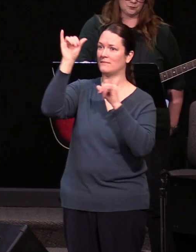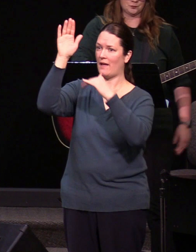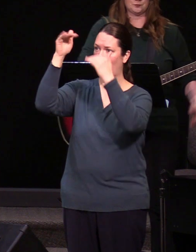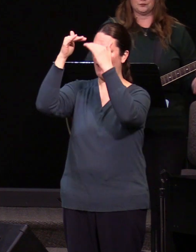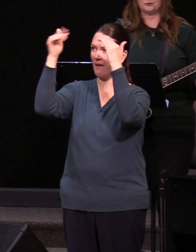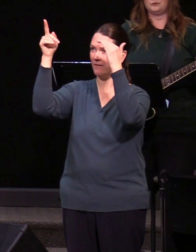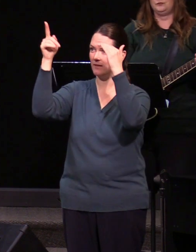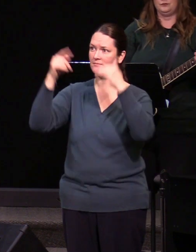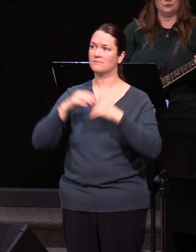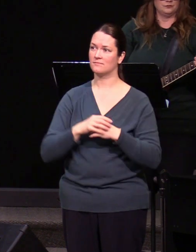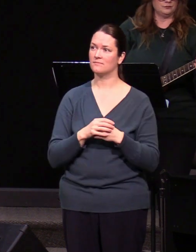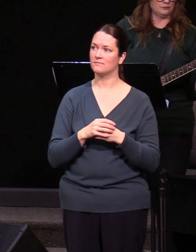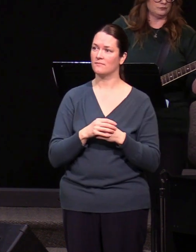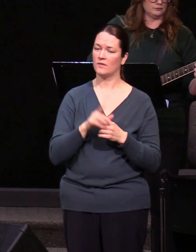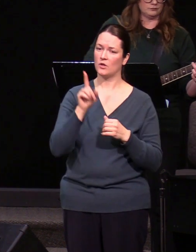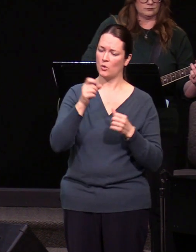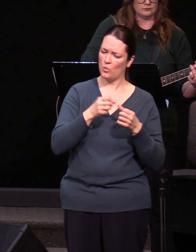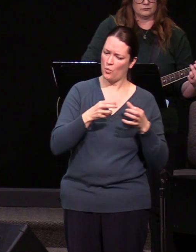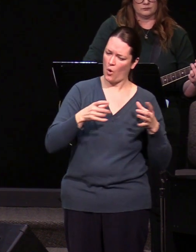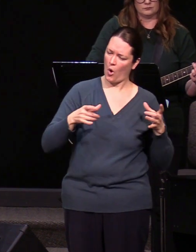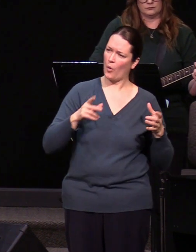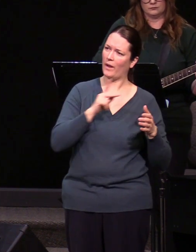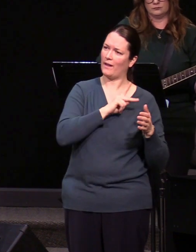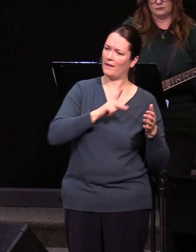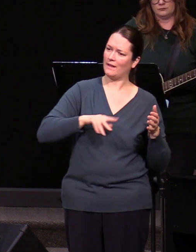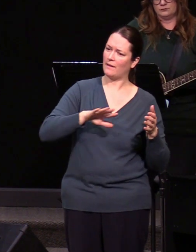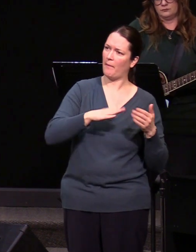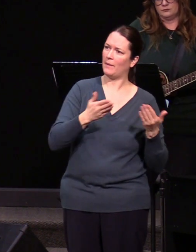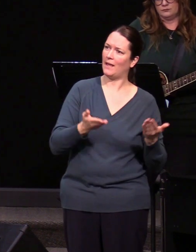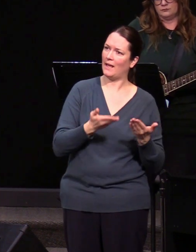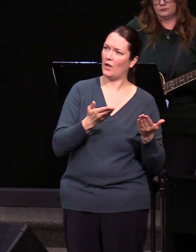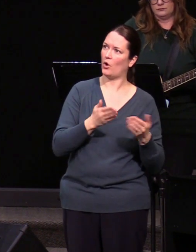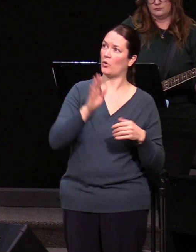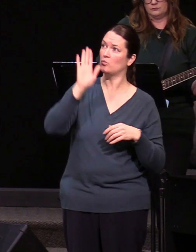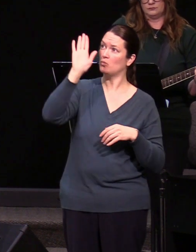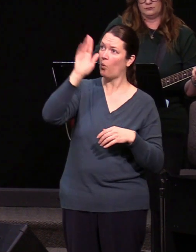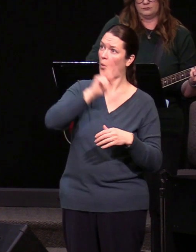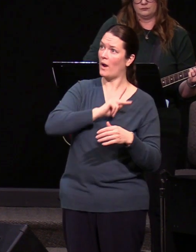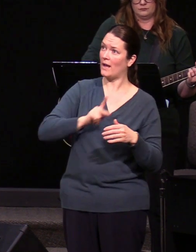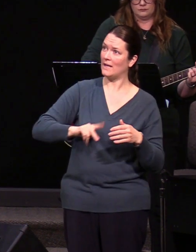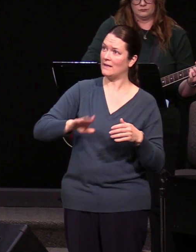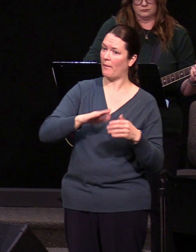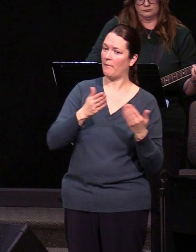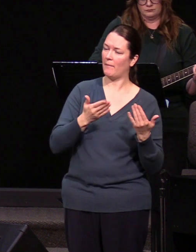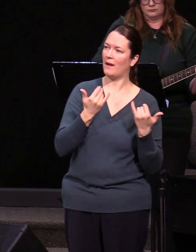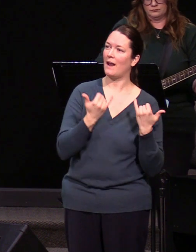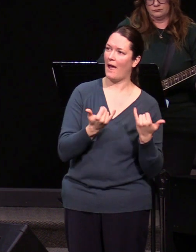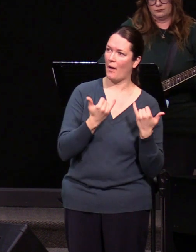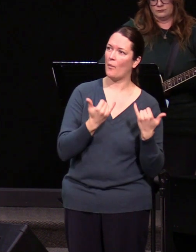growing your kingdom here, your kingdom now.